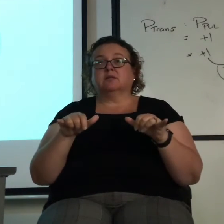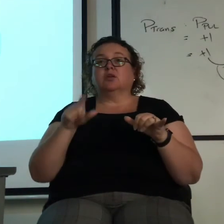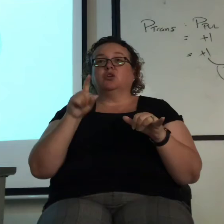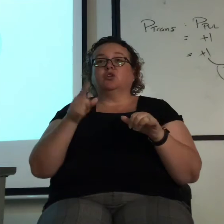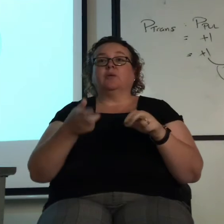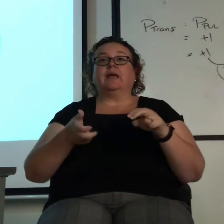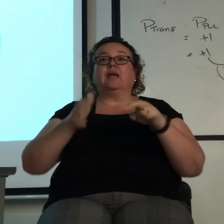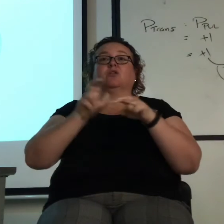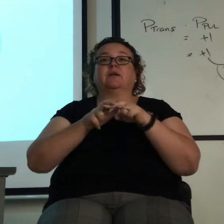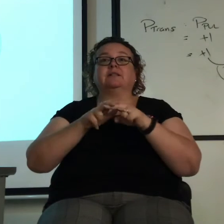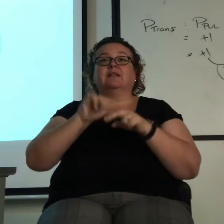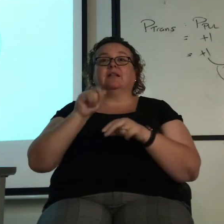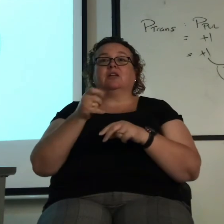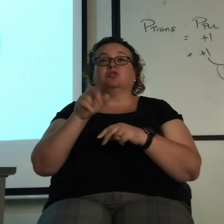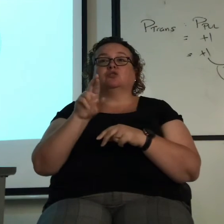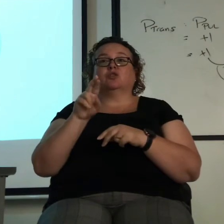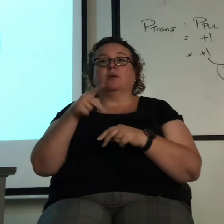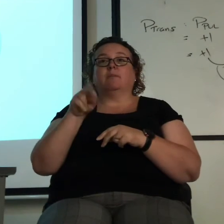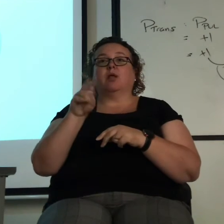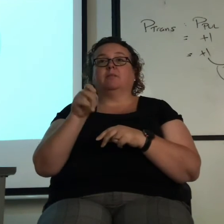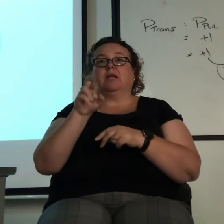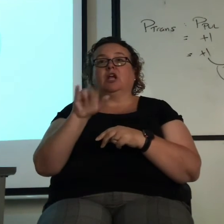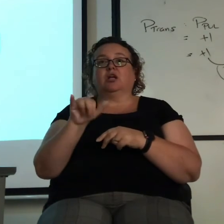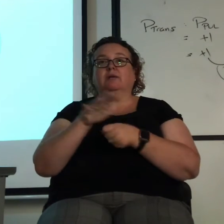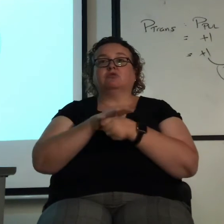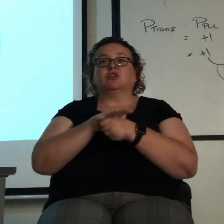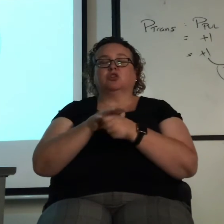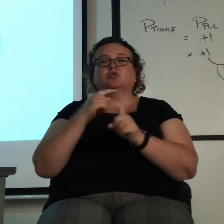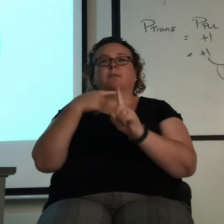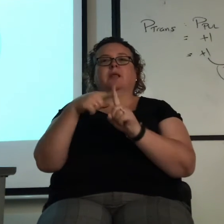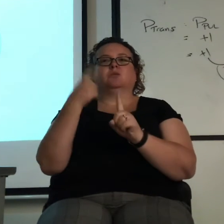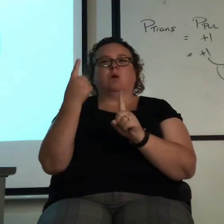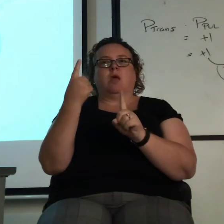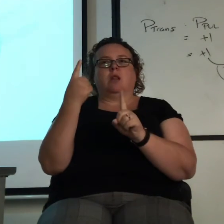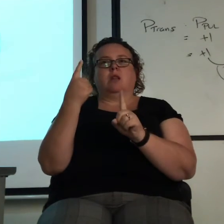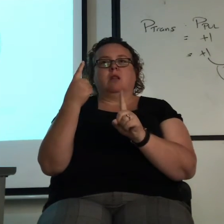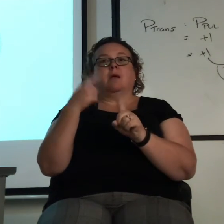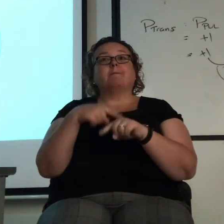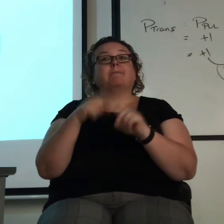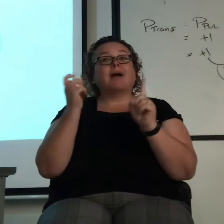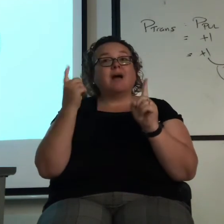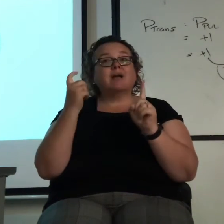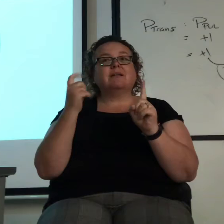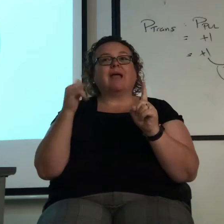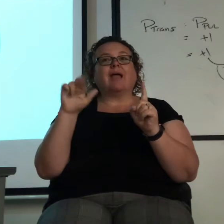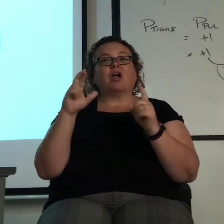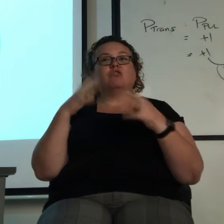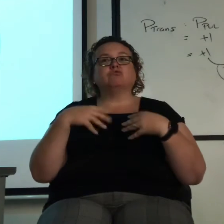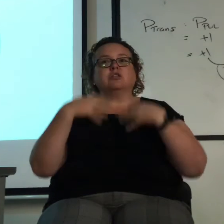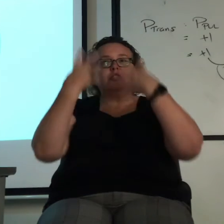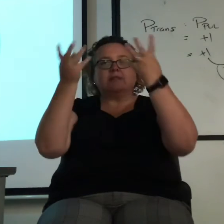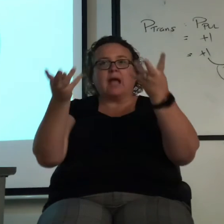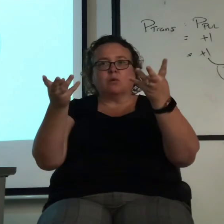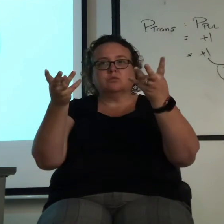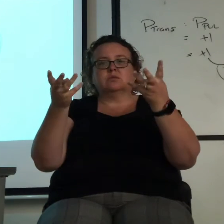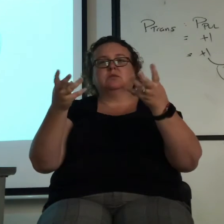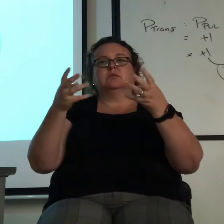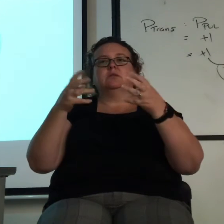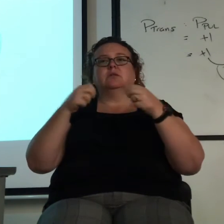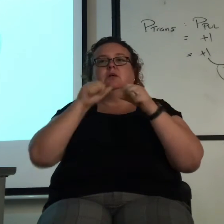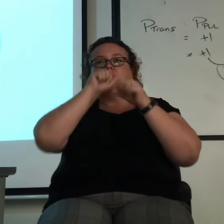you increase the intrapulmonary pressure into plus one. Okay? But then air rushes out as a result.